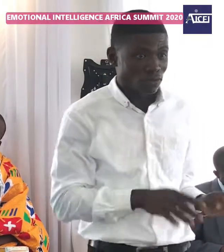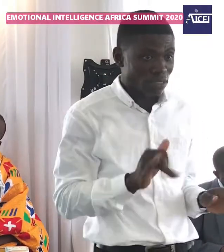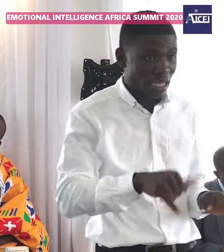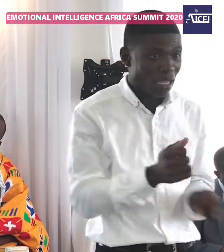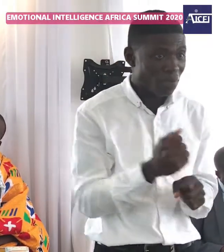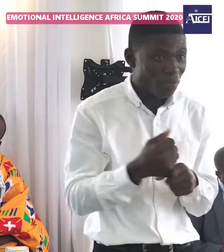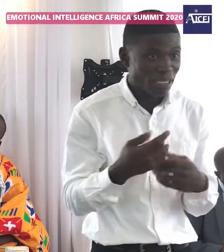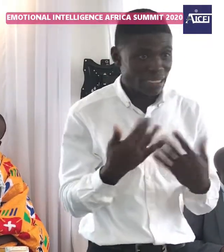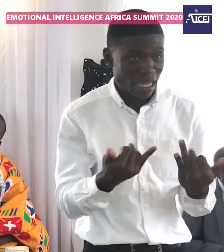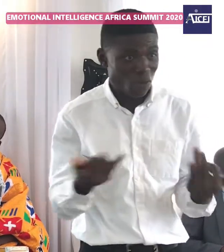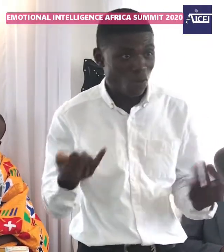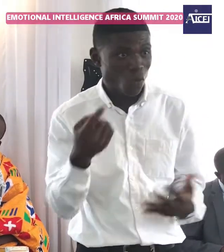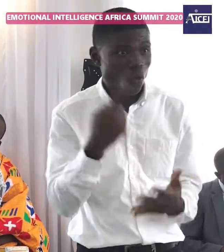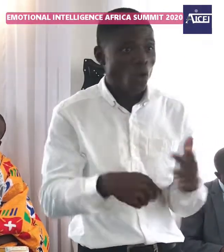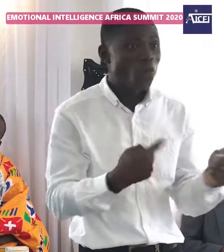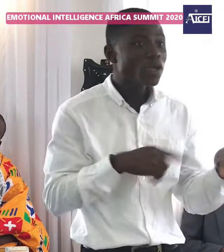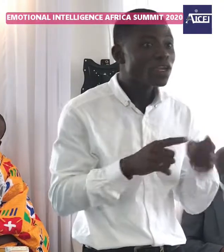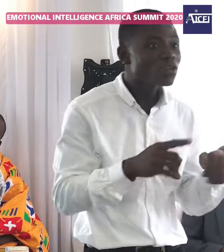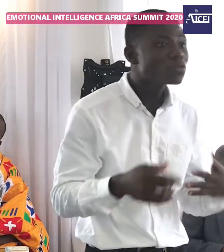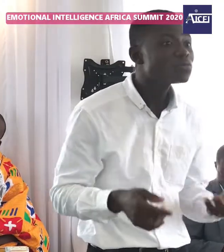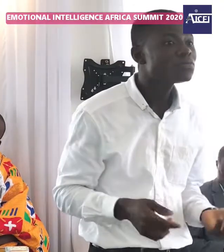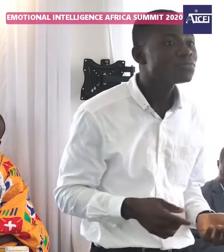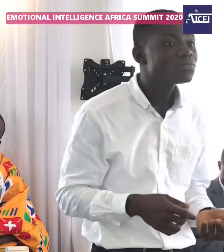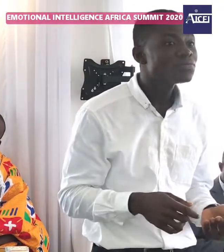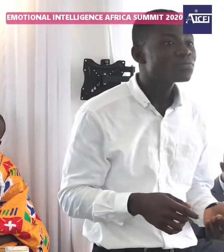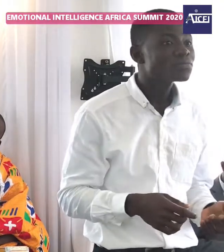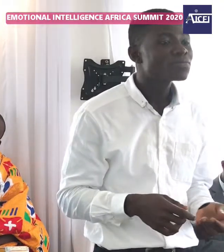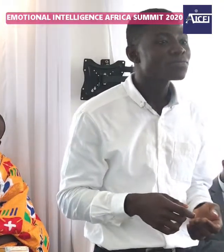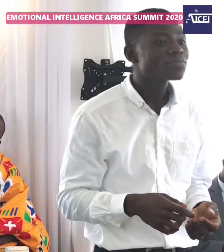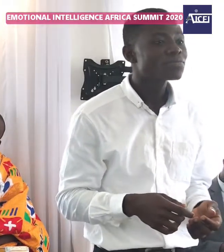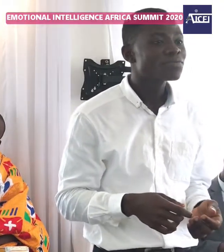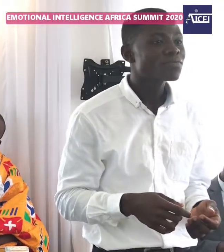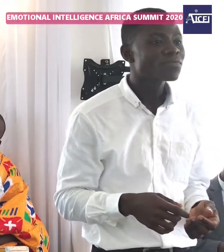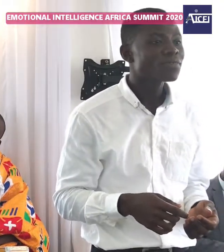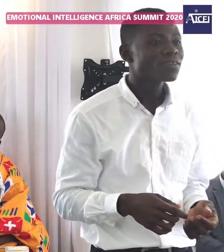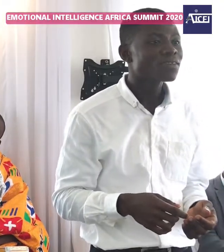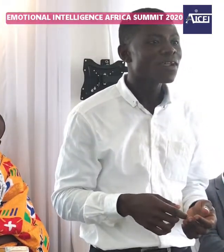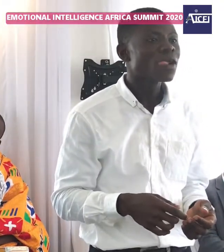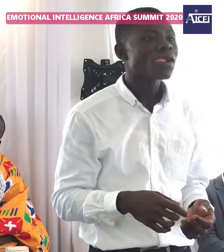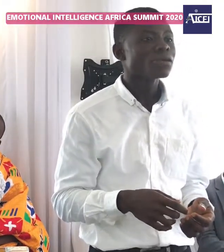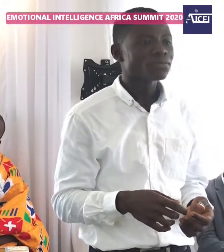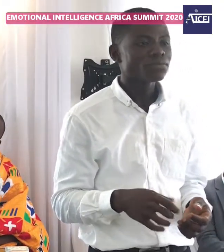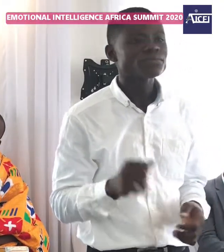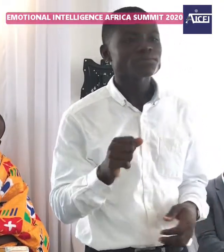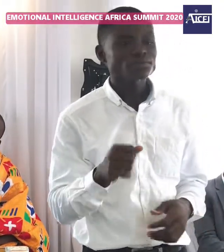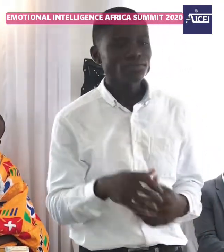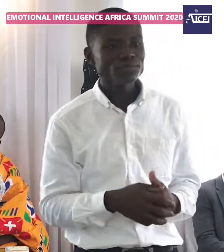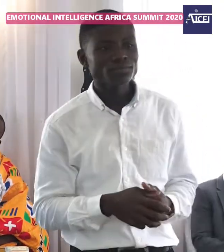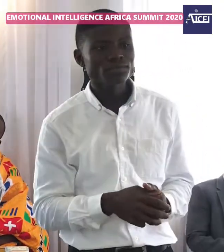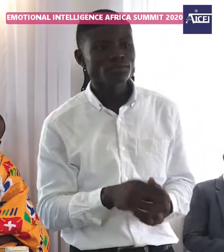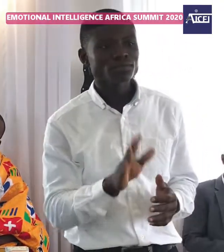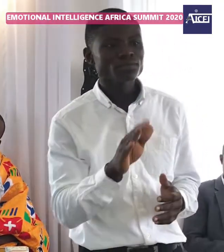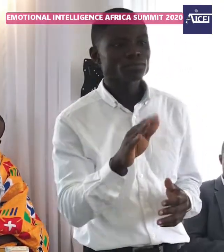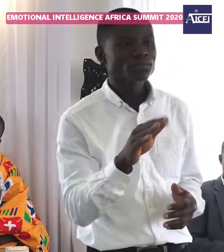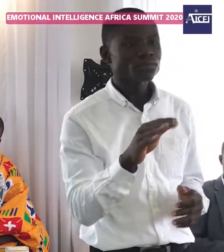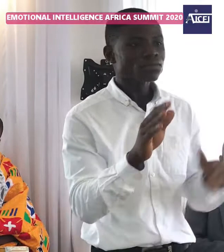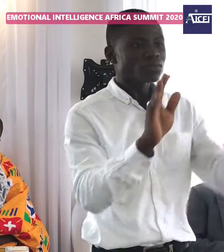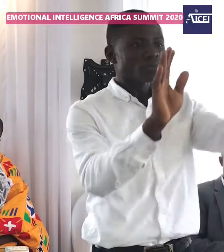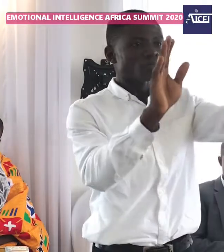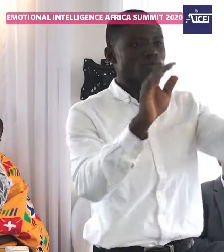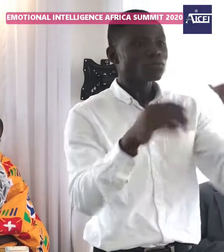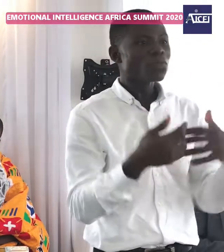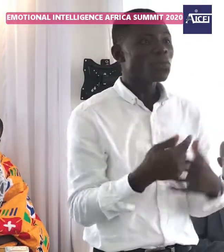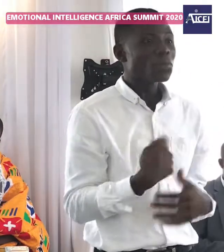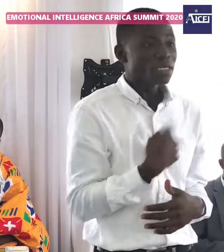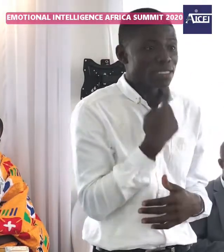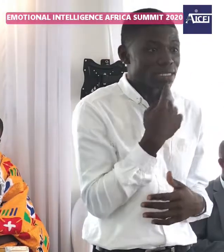What are we doing? Let us go back to the moral values. What we have to eschew are the ones that are